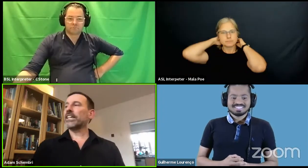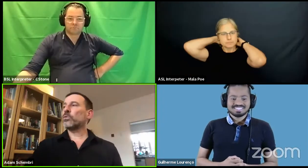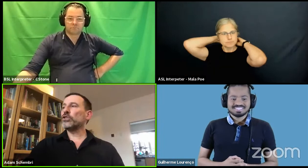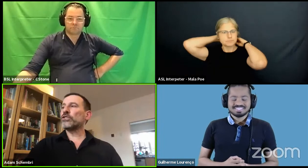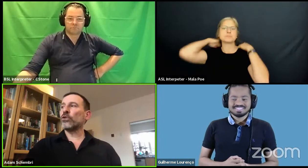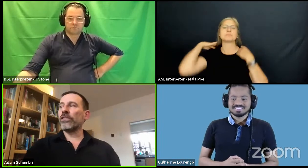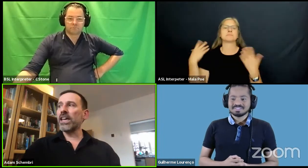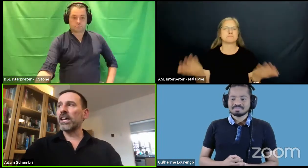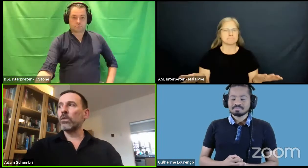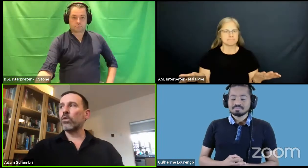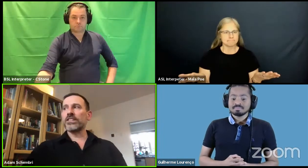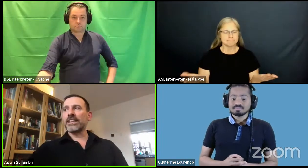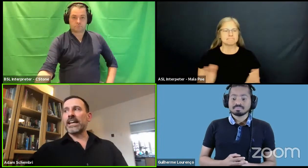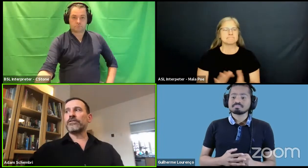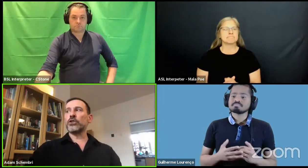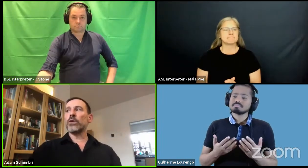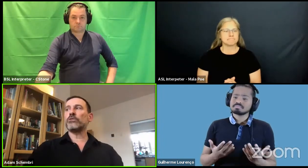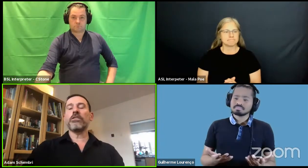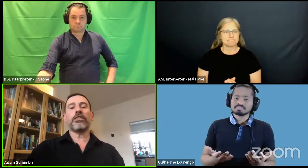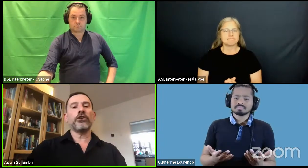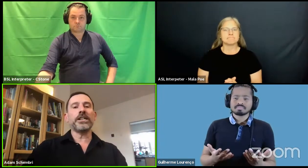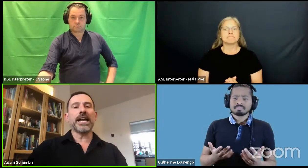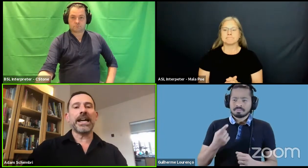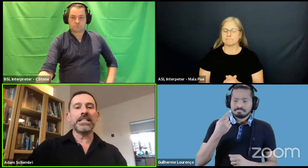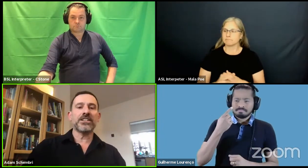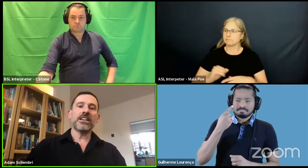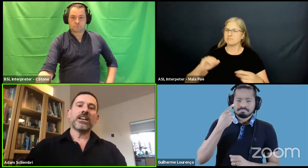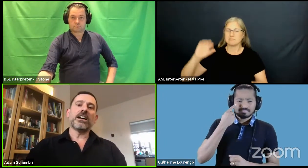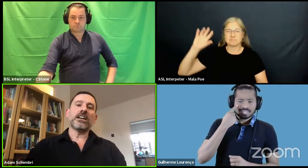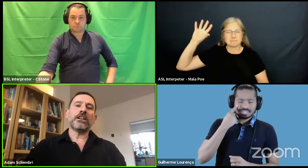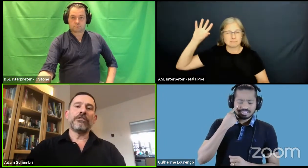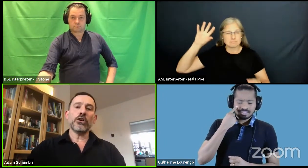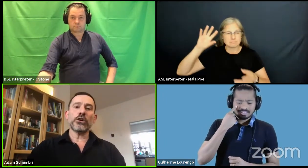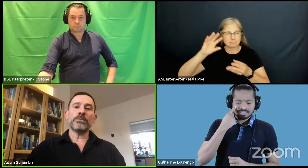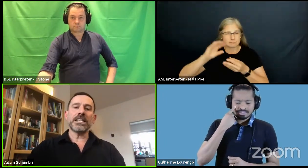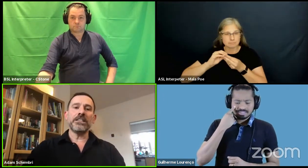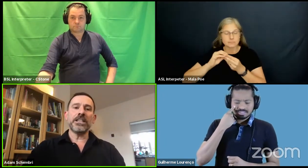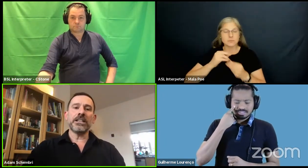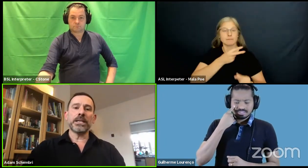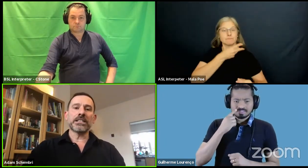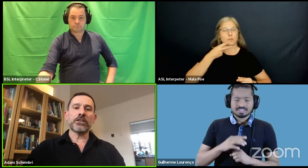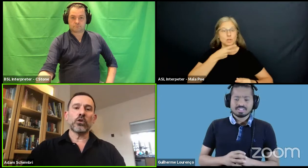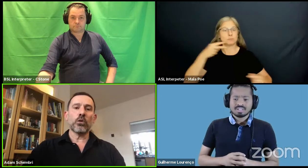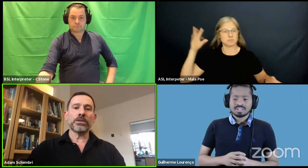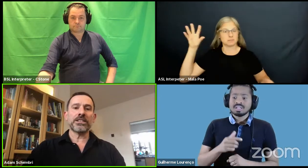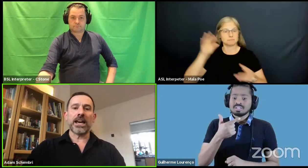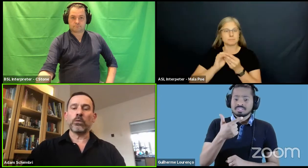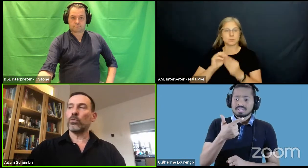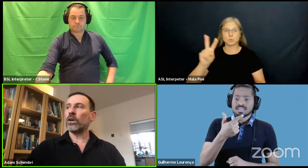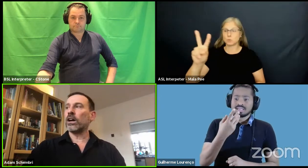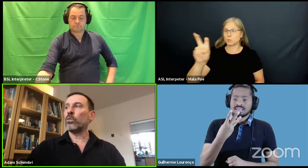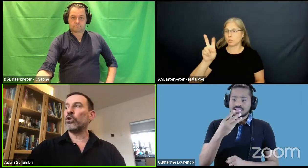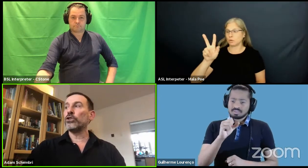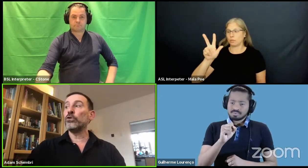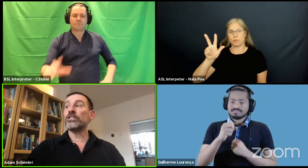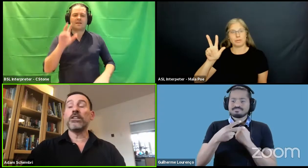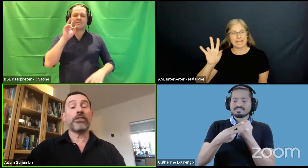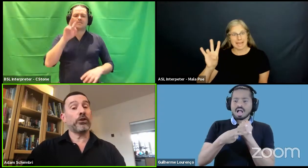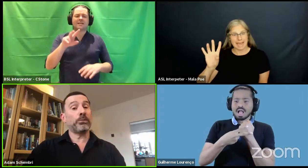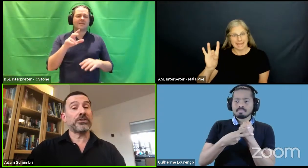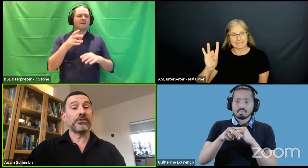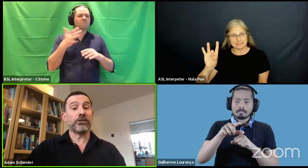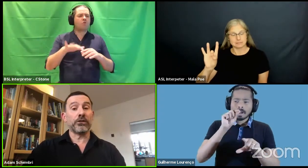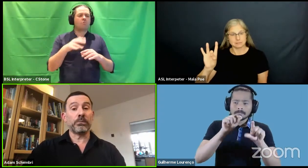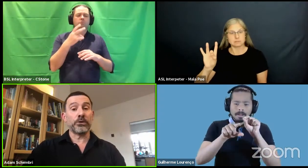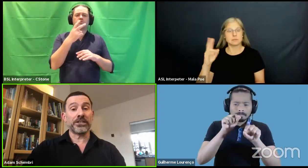Okay, so what you saw there was that out of 238 verbs in the BSL corpus that were used in